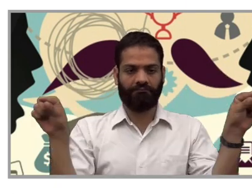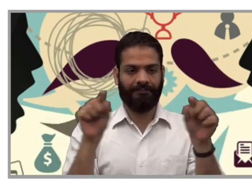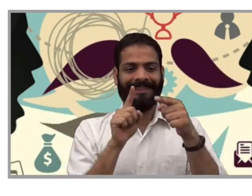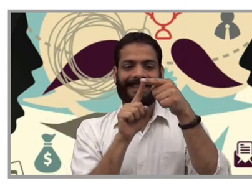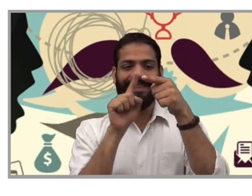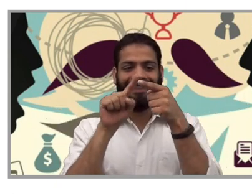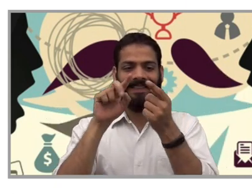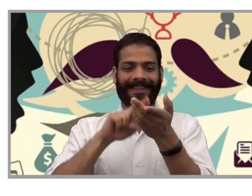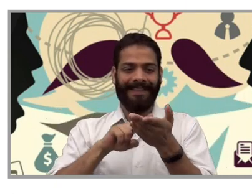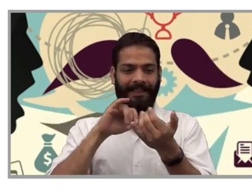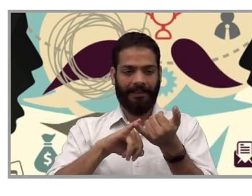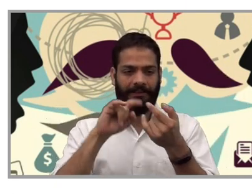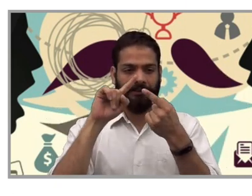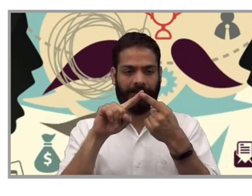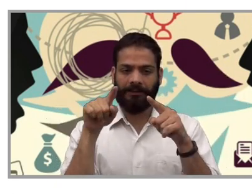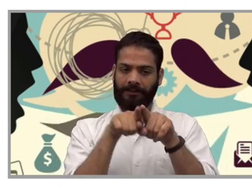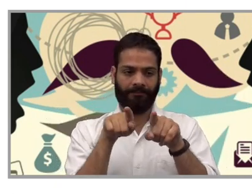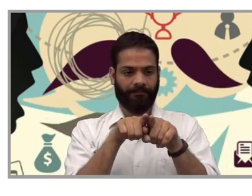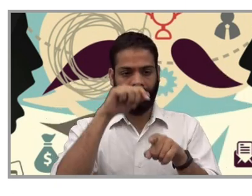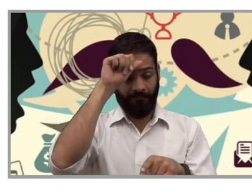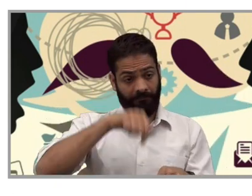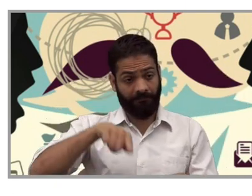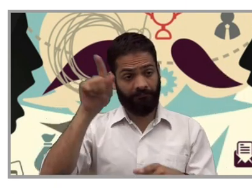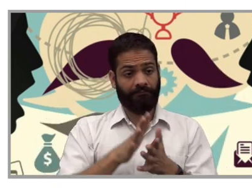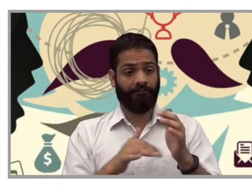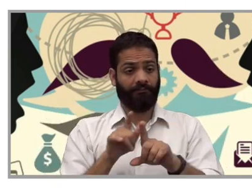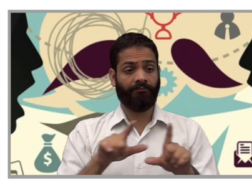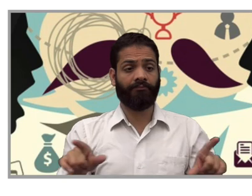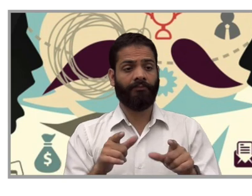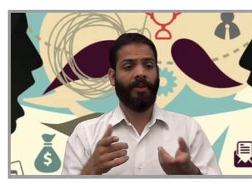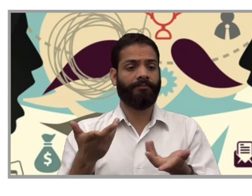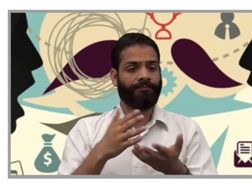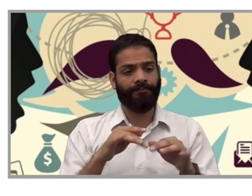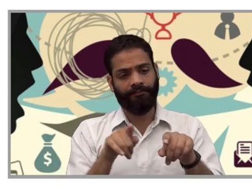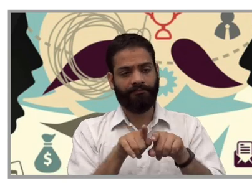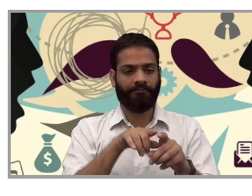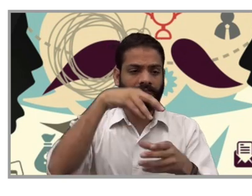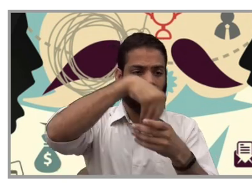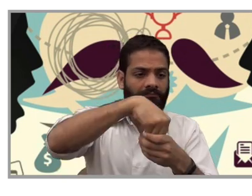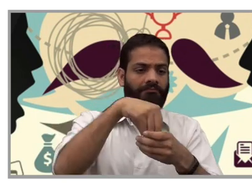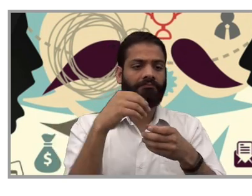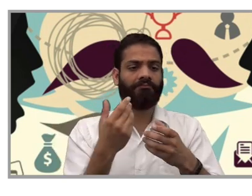feminine are articulated with the hand shape G at the location